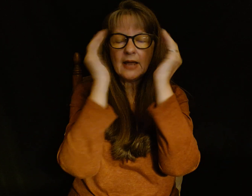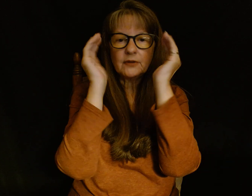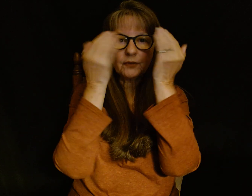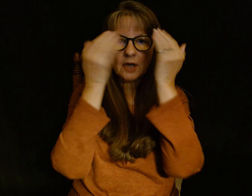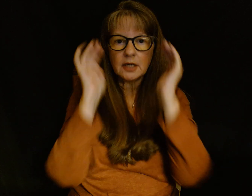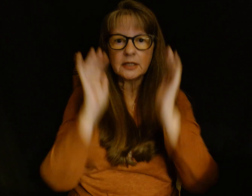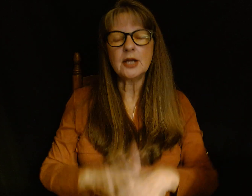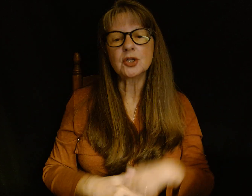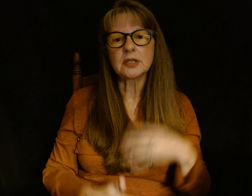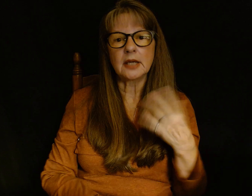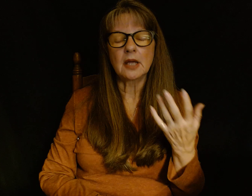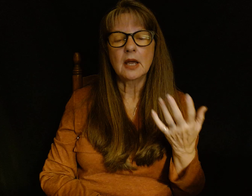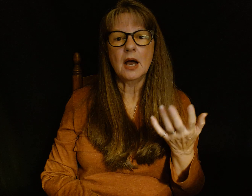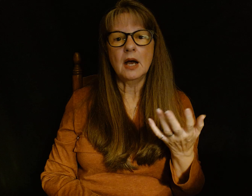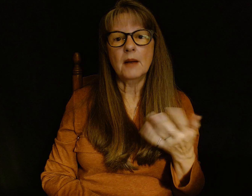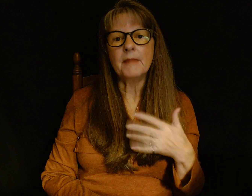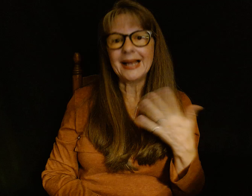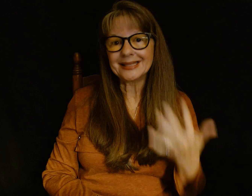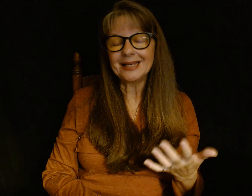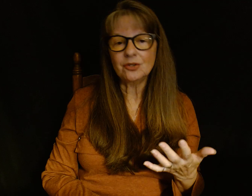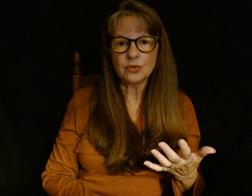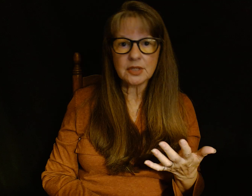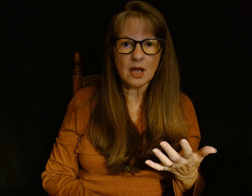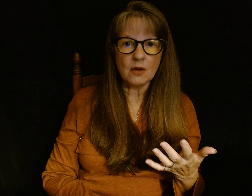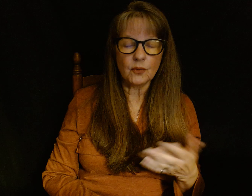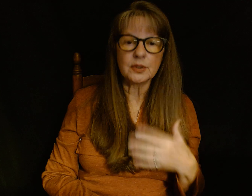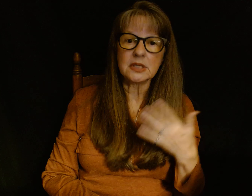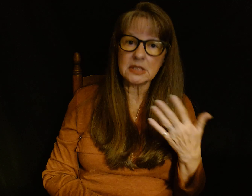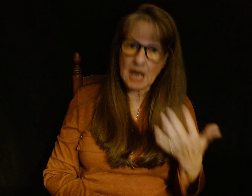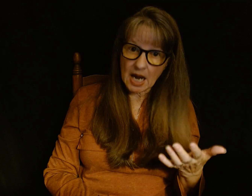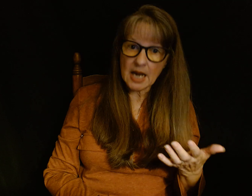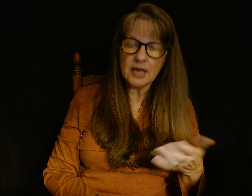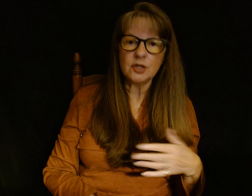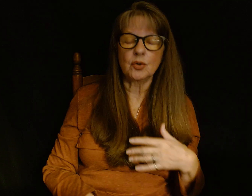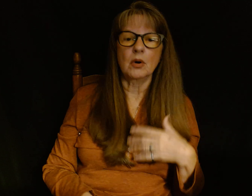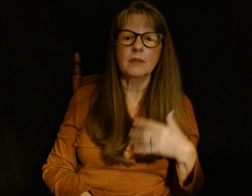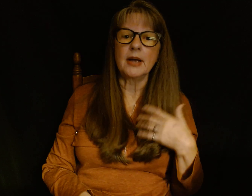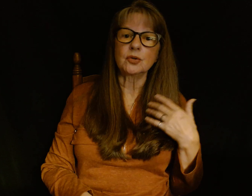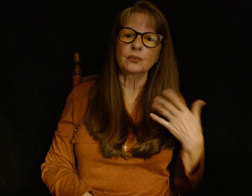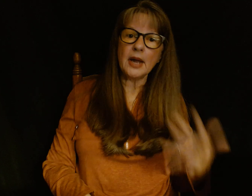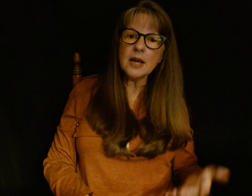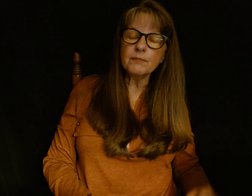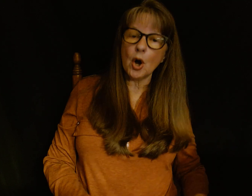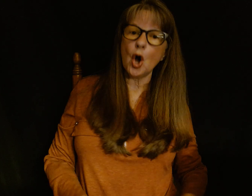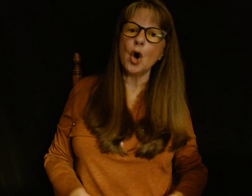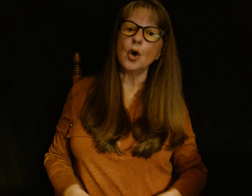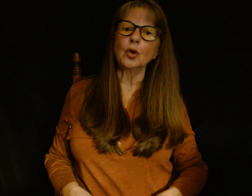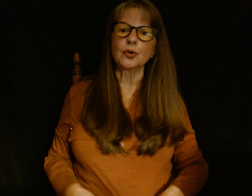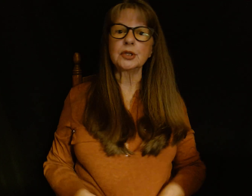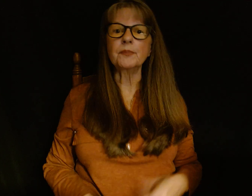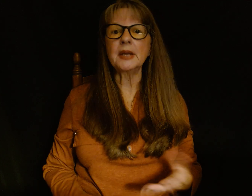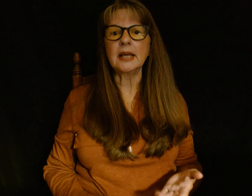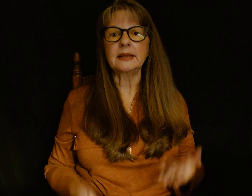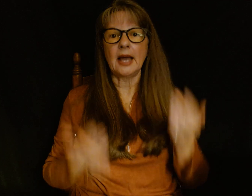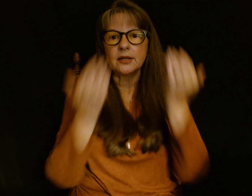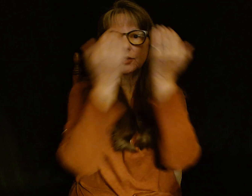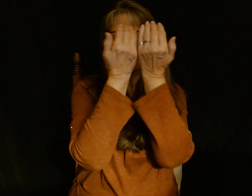different connotations, like masking yourself, or disguise, or a masquerade ball, or something like that. So you can do